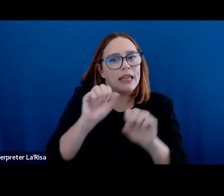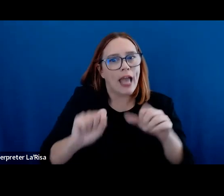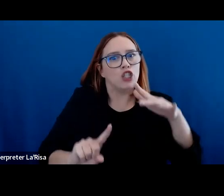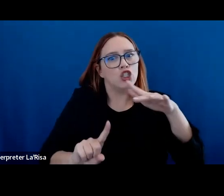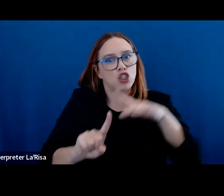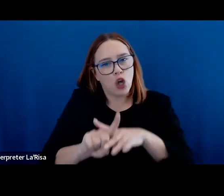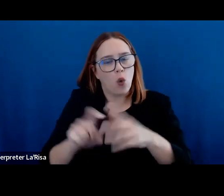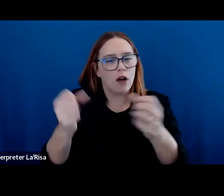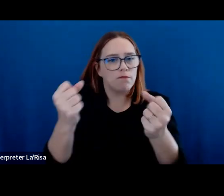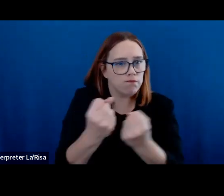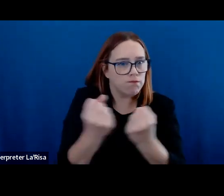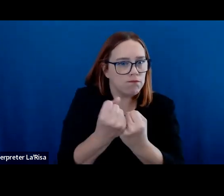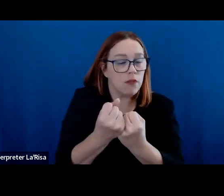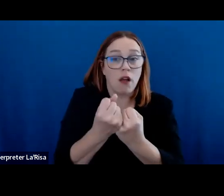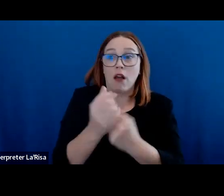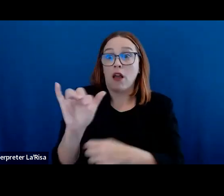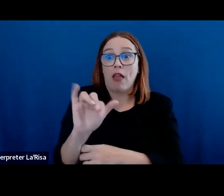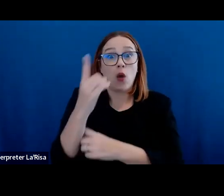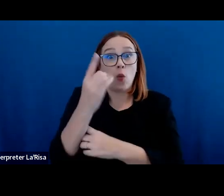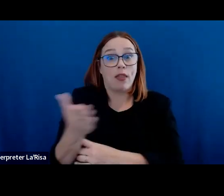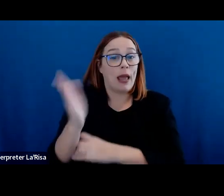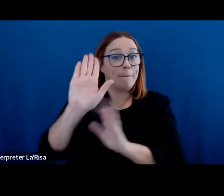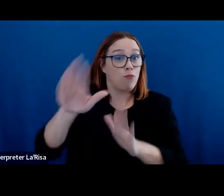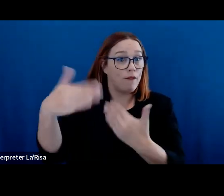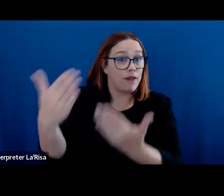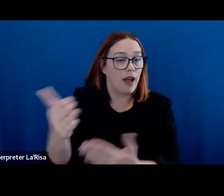is providing ASL interpreting to events.